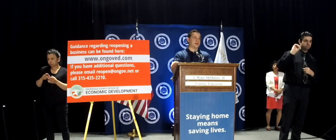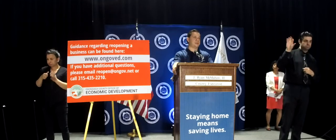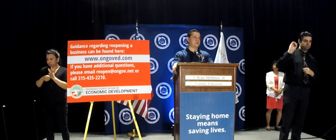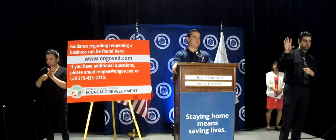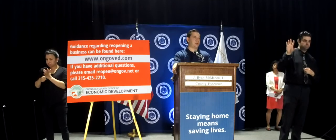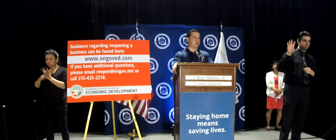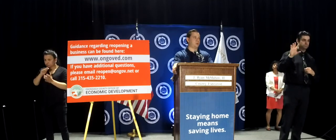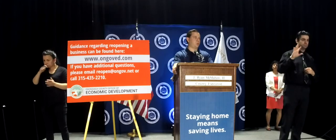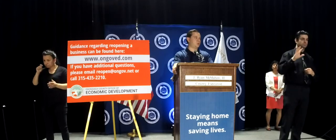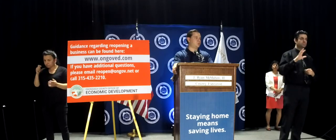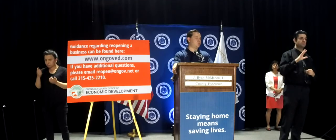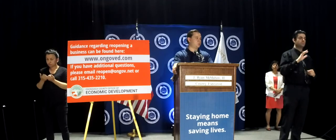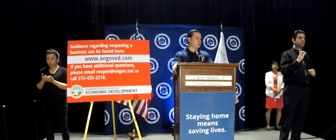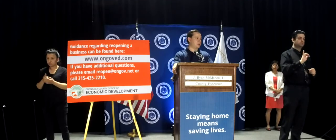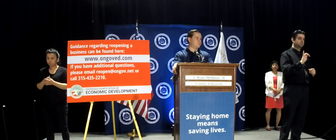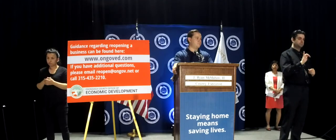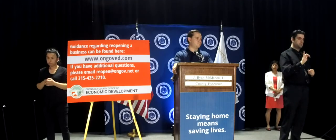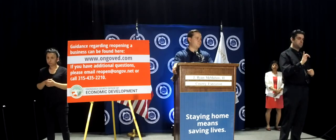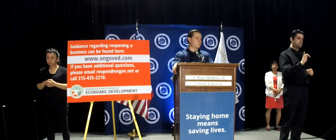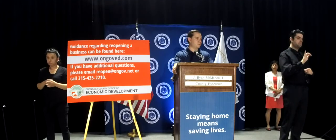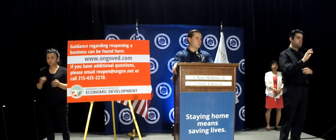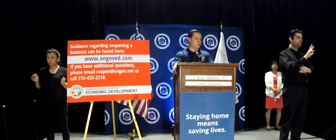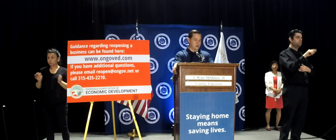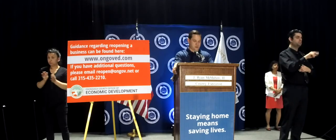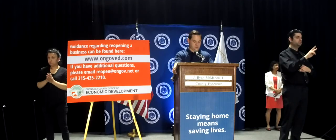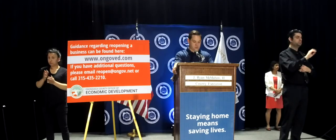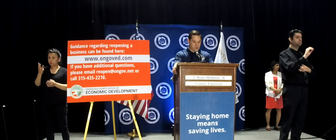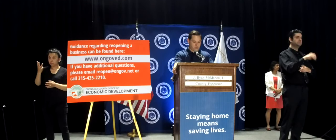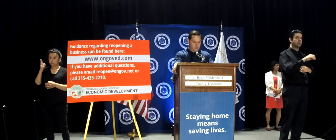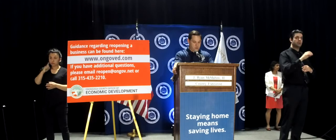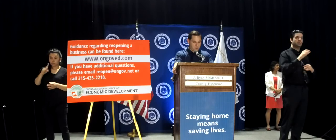3 days has been 3.2%.